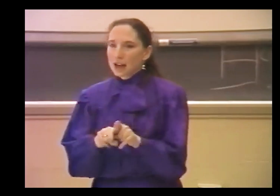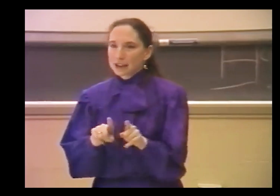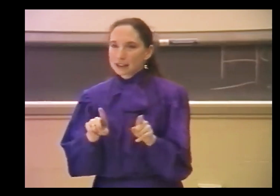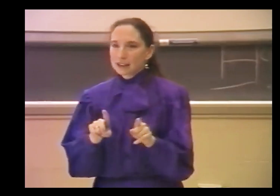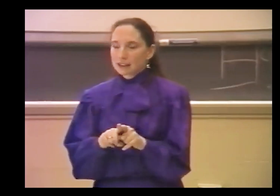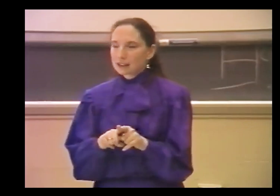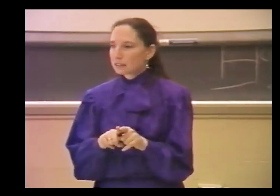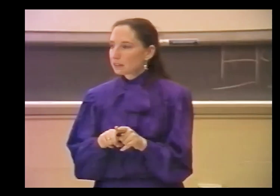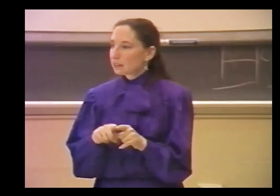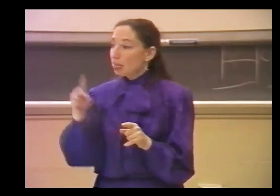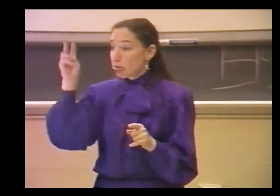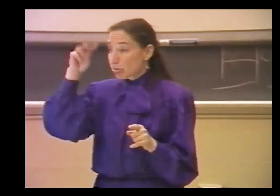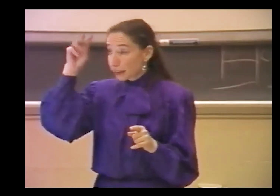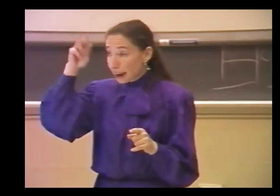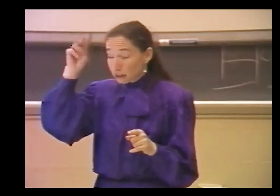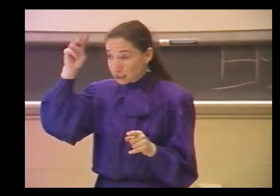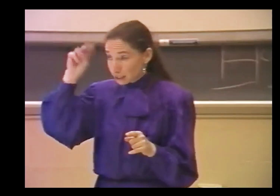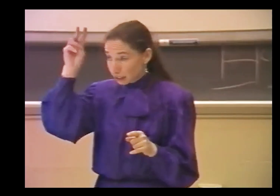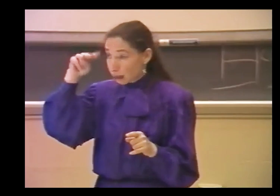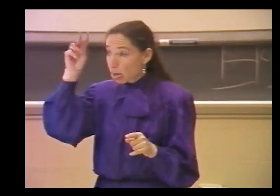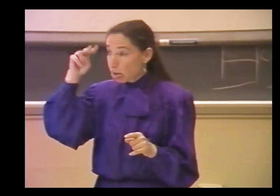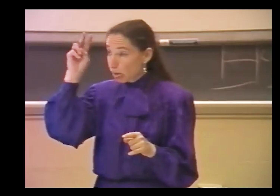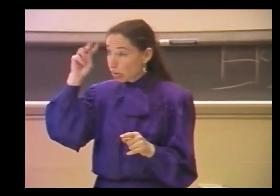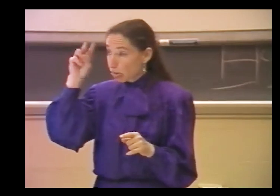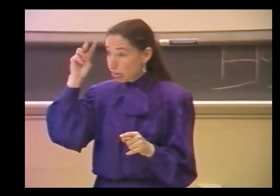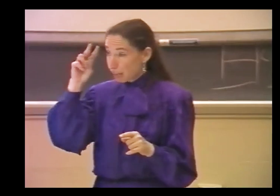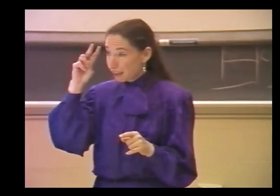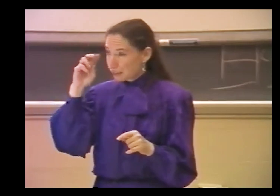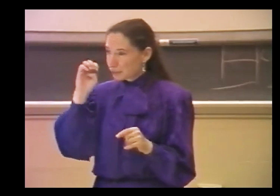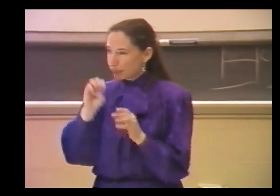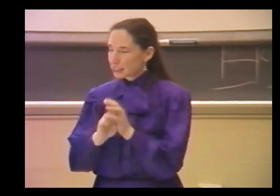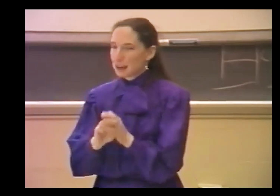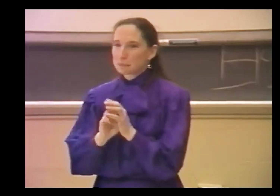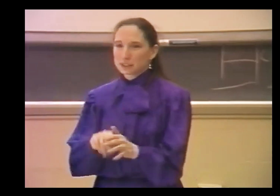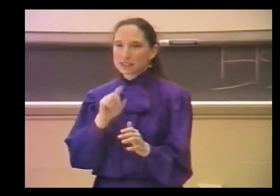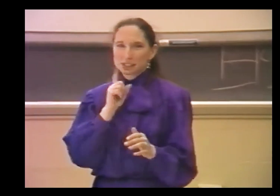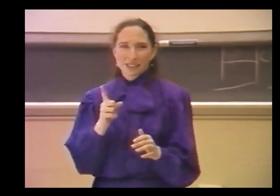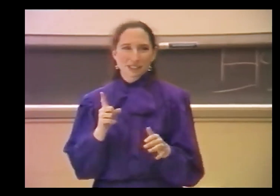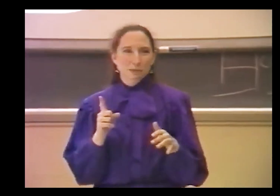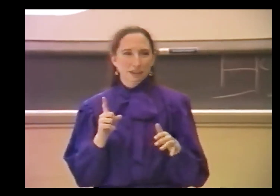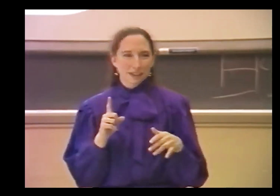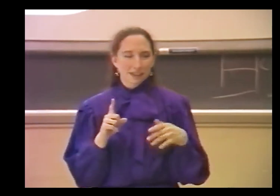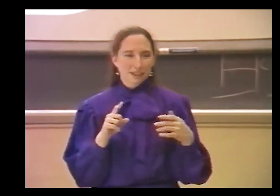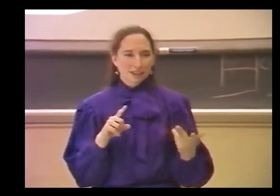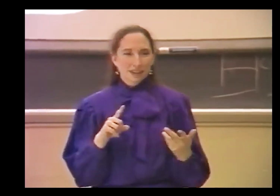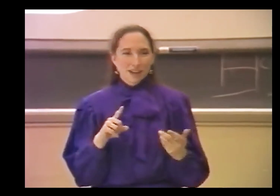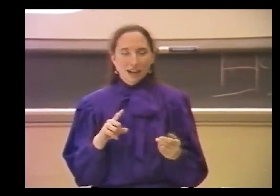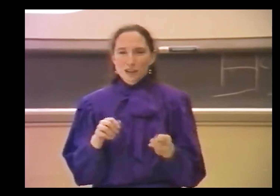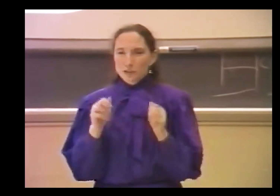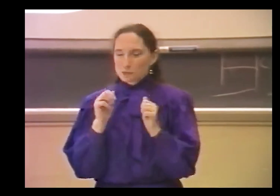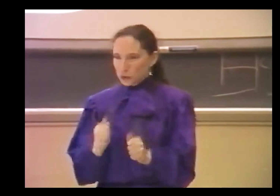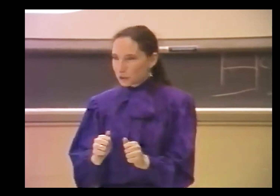like the carelessly, for example, is really, you